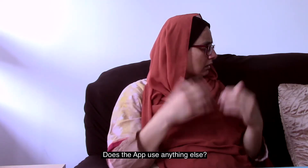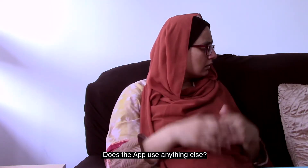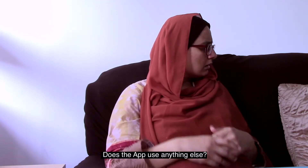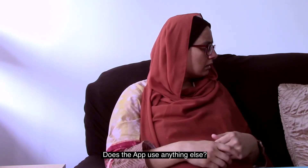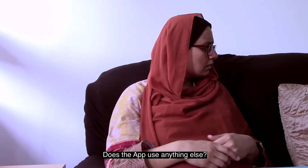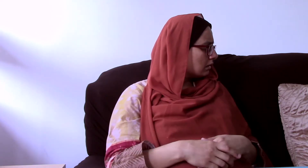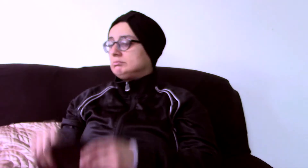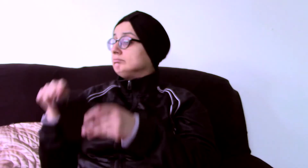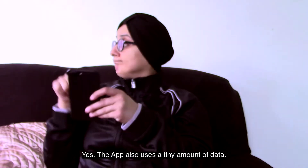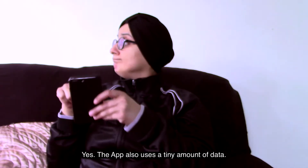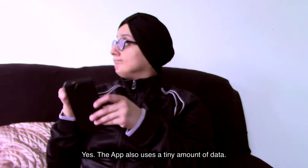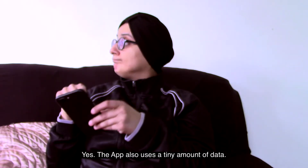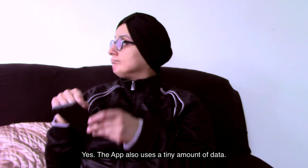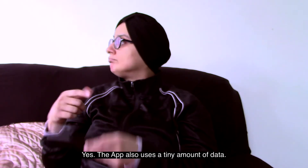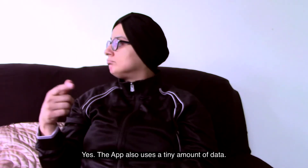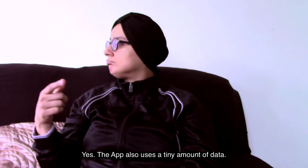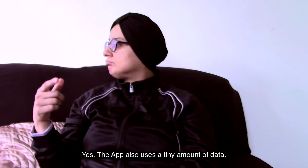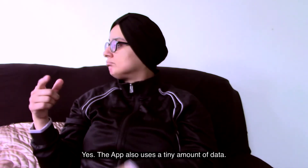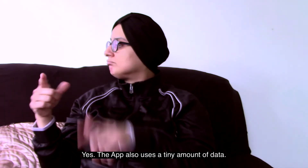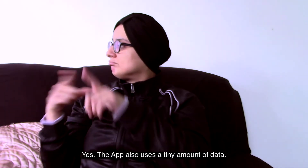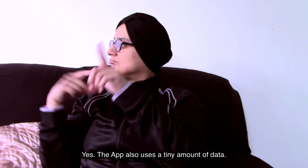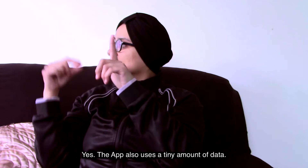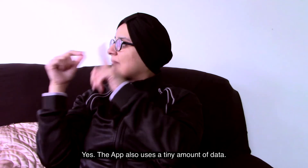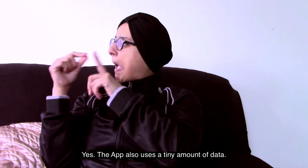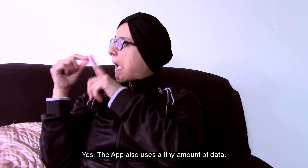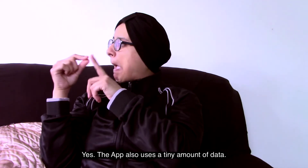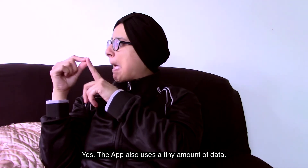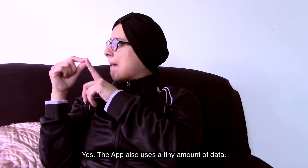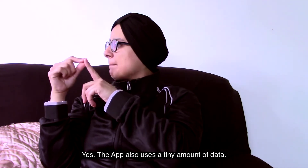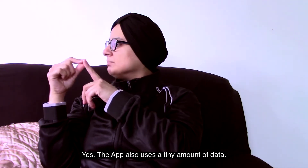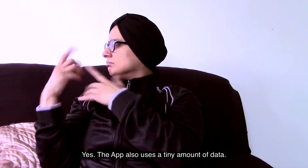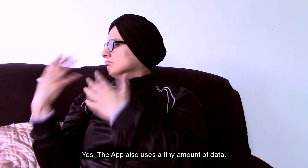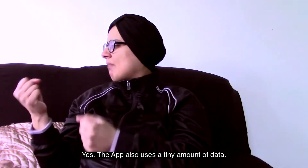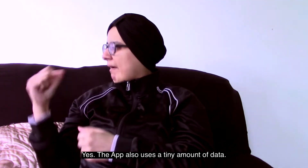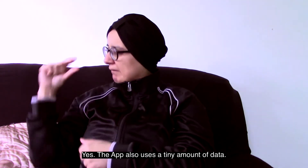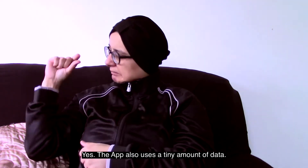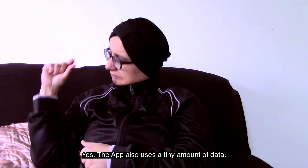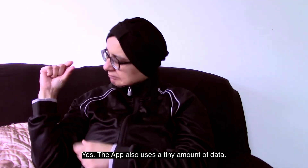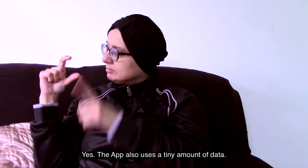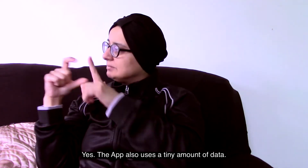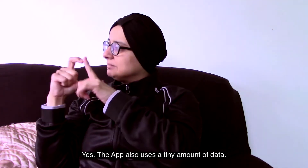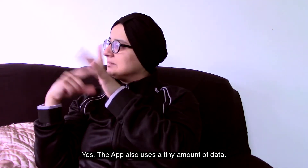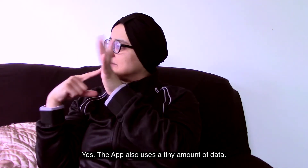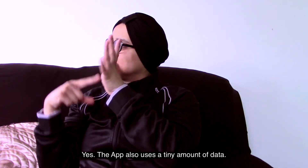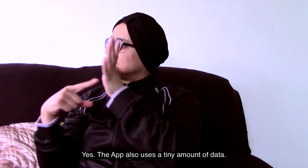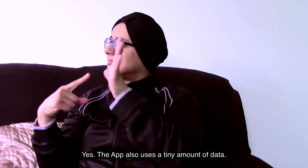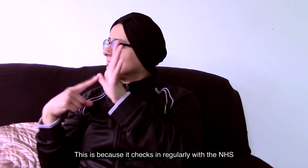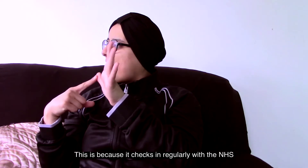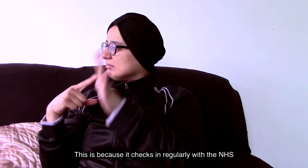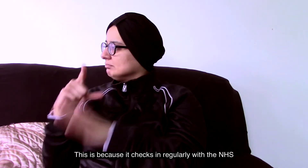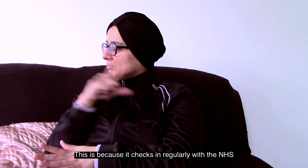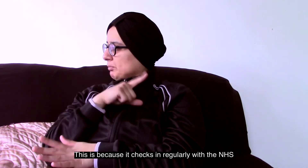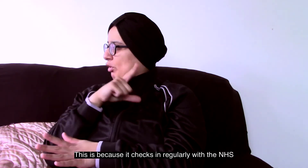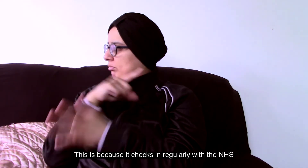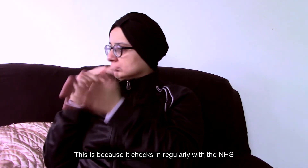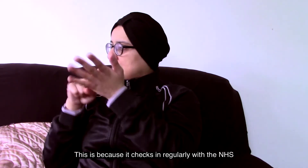else? Yes, the app also uses a tiny amount of data. This is because it checks